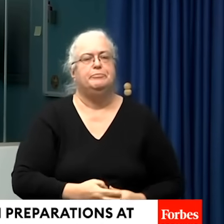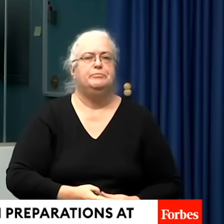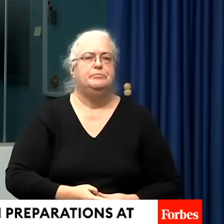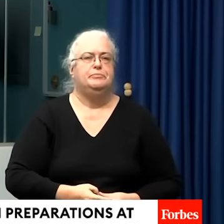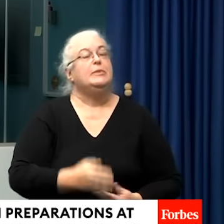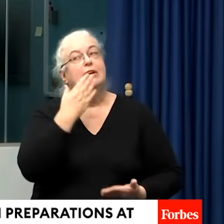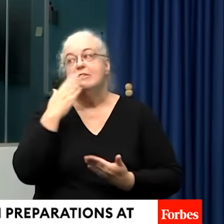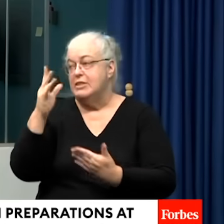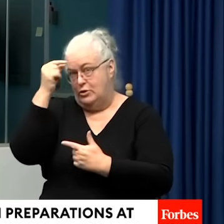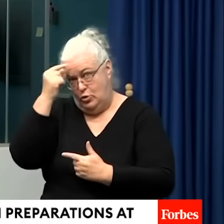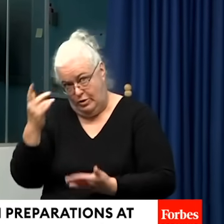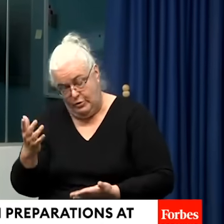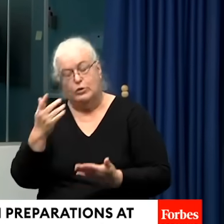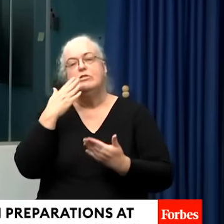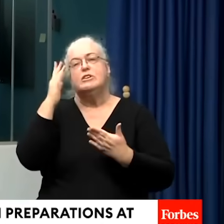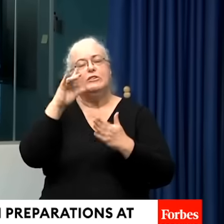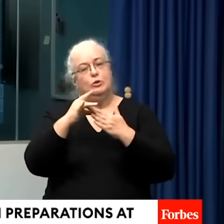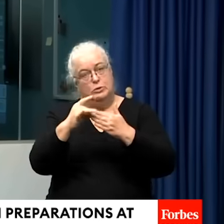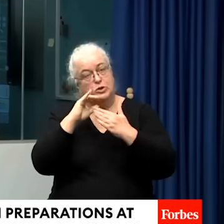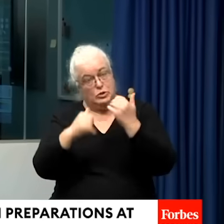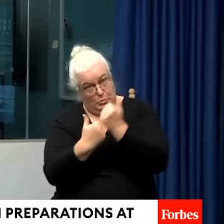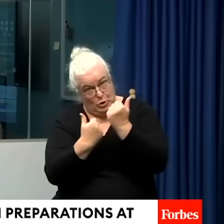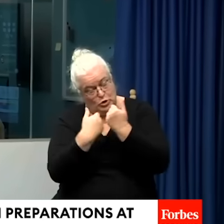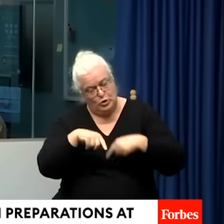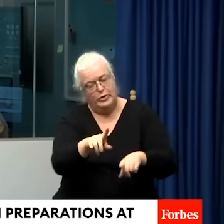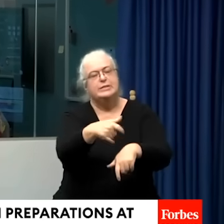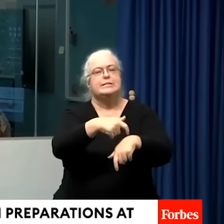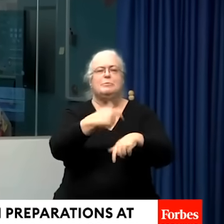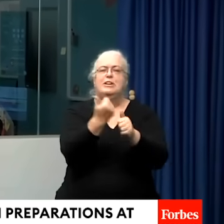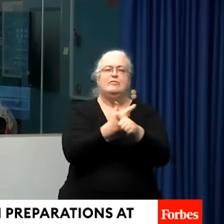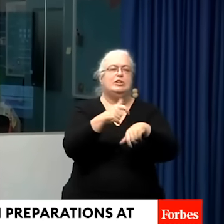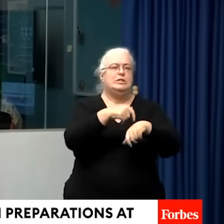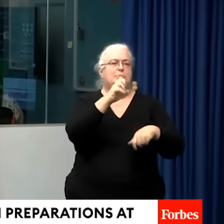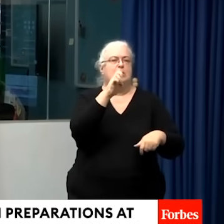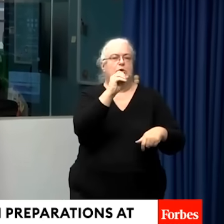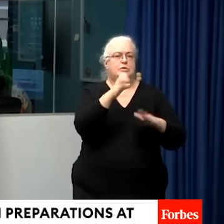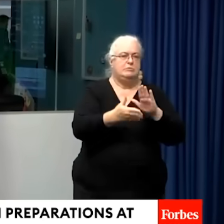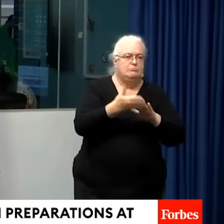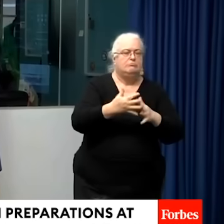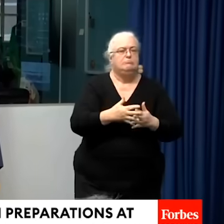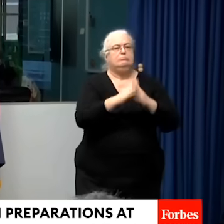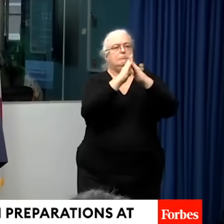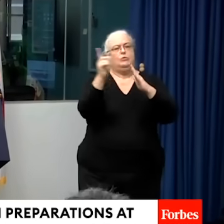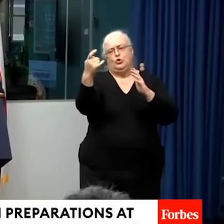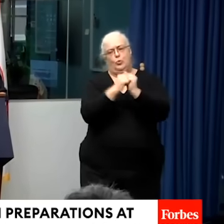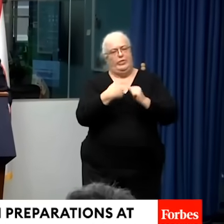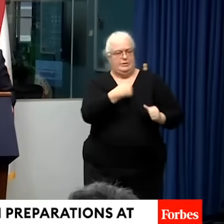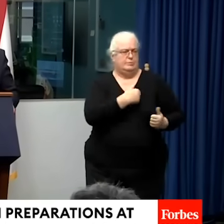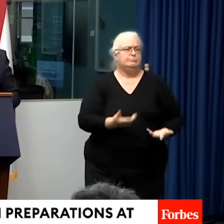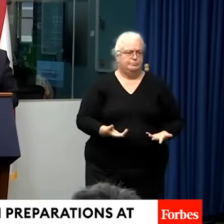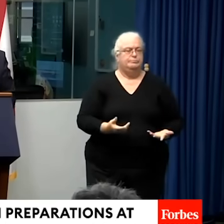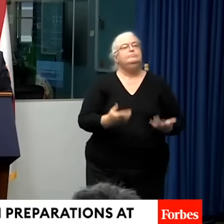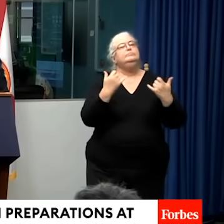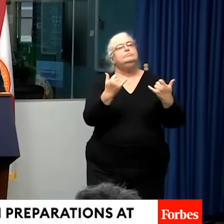Thank you, Governor. As always, thank you for your leadership and your support during this time. Every time we activate the COC, you're obviously right here with us.